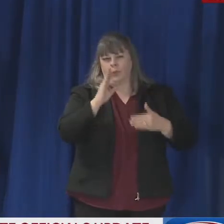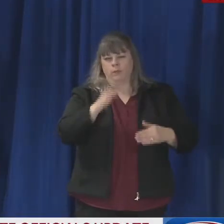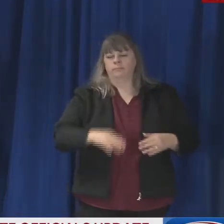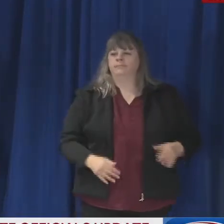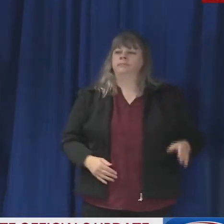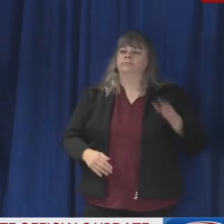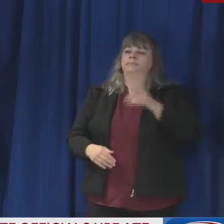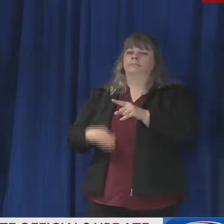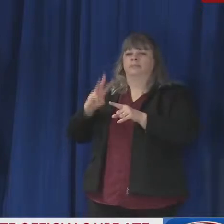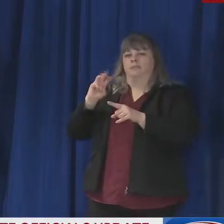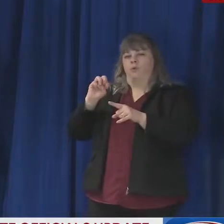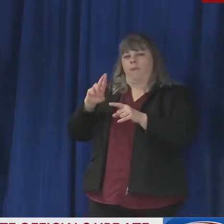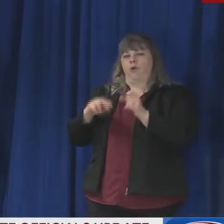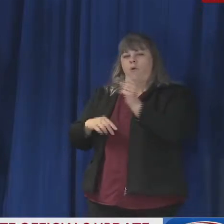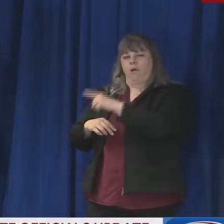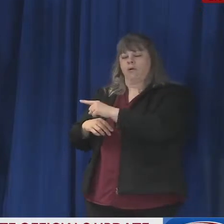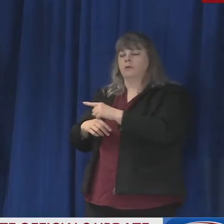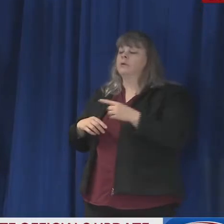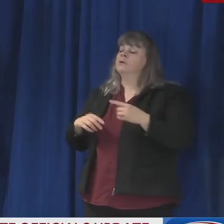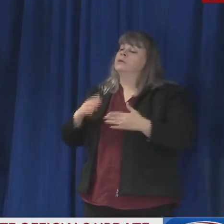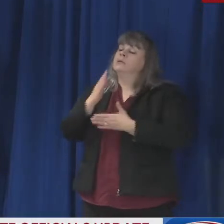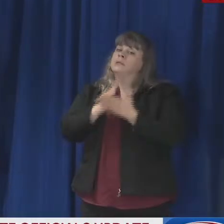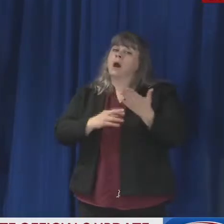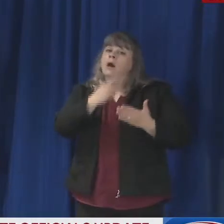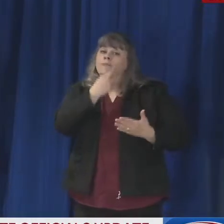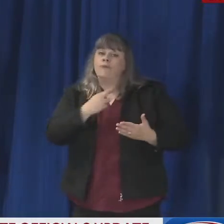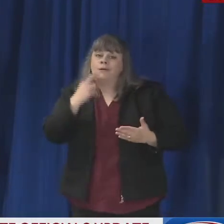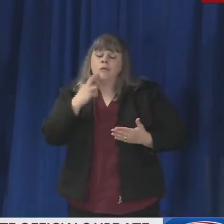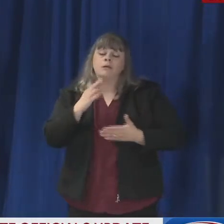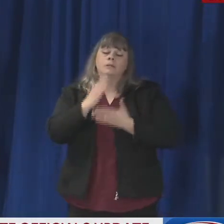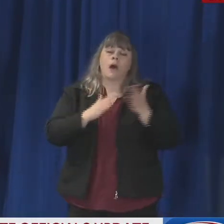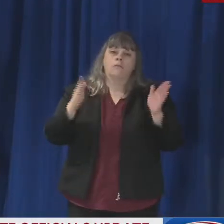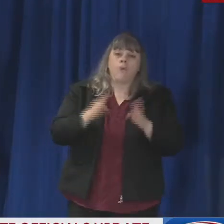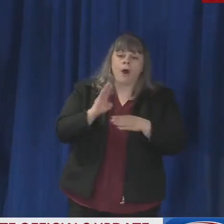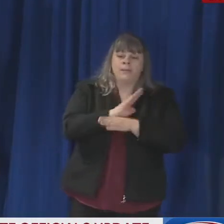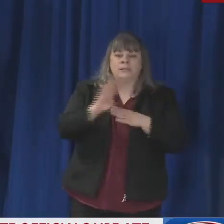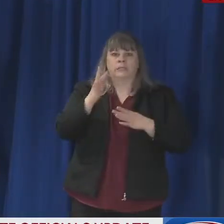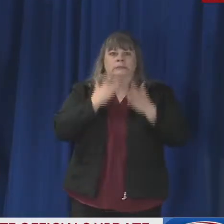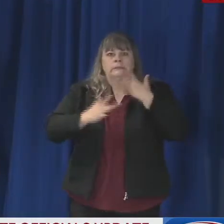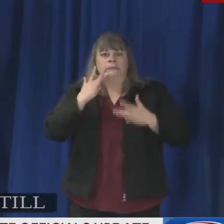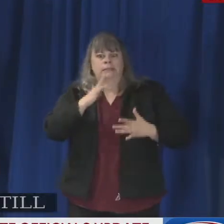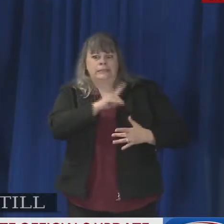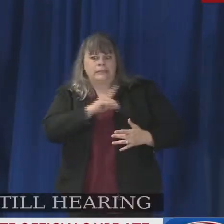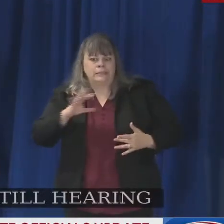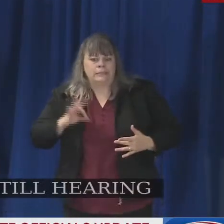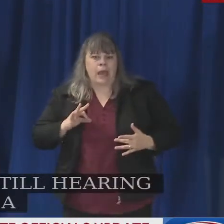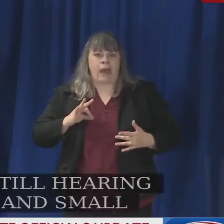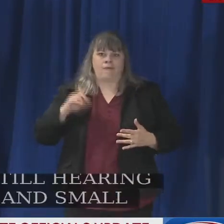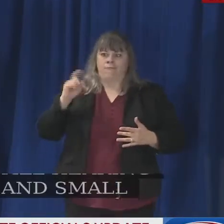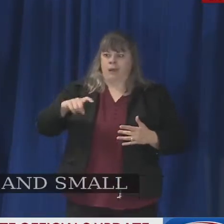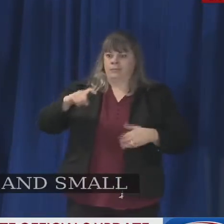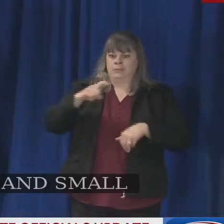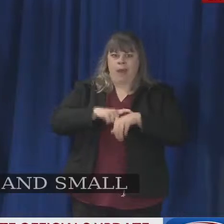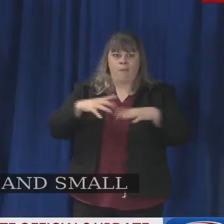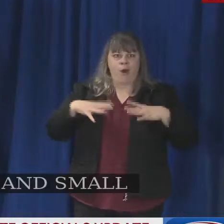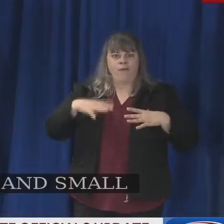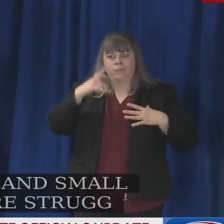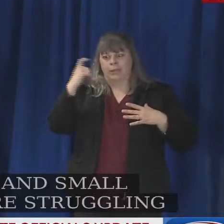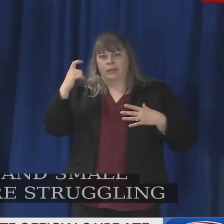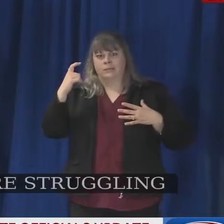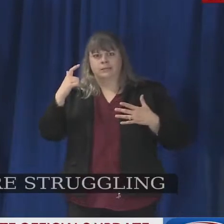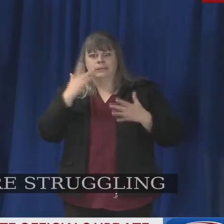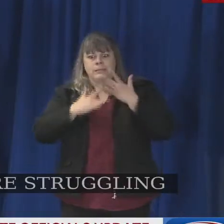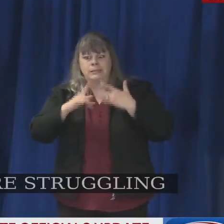Still hearing from restaurants and some small businesses that are still struggling with staffing issues, having to cut back hours and whatnot. I know you have the